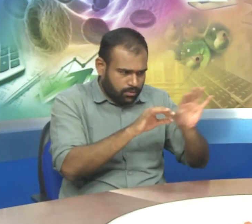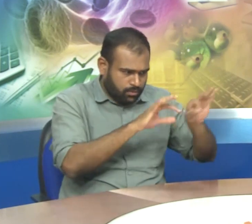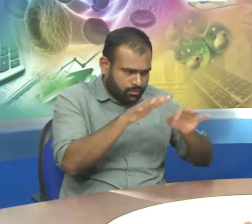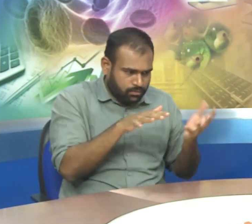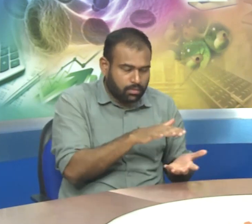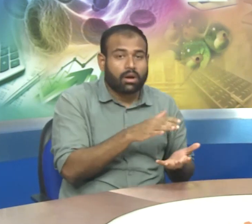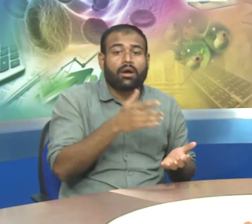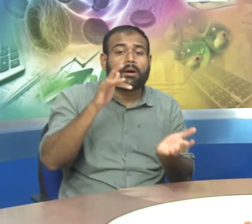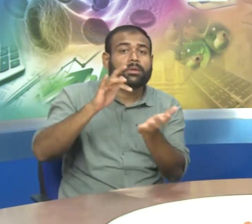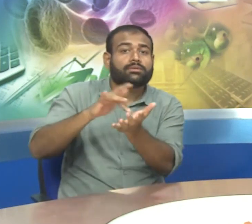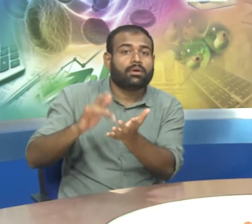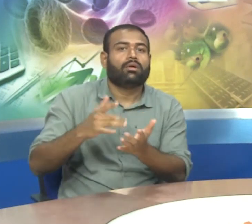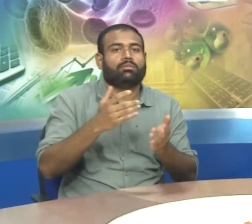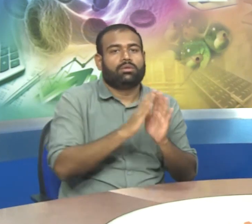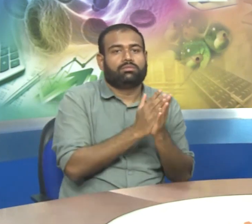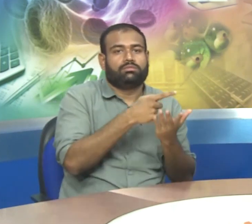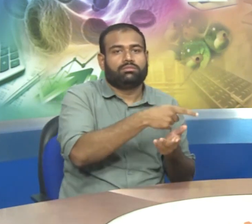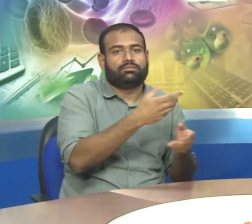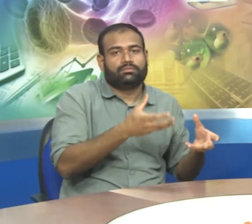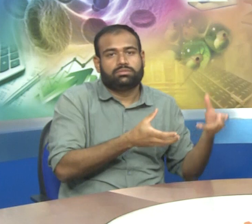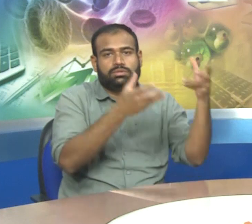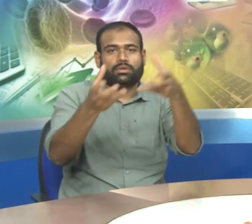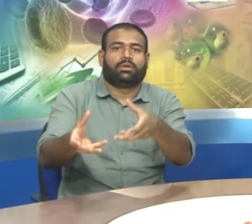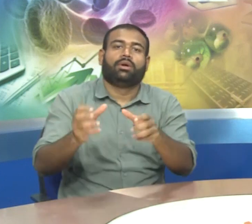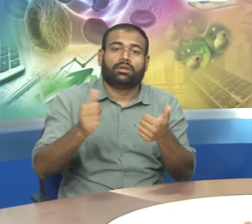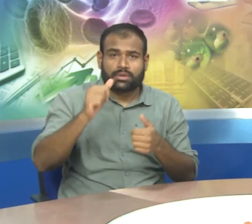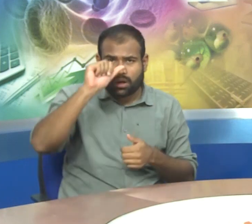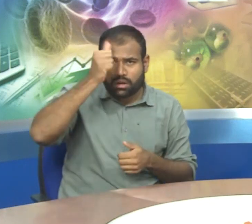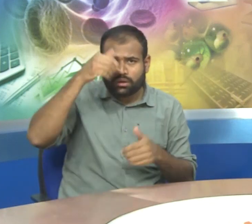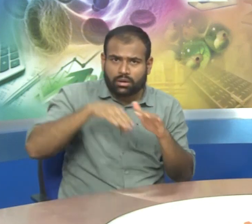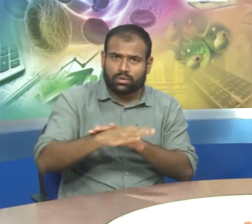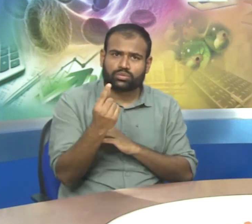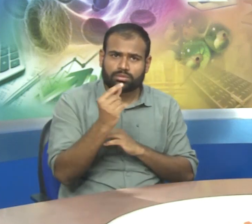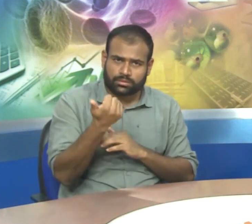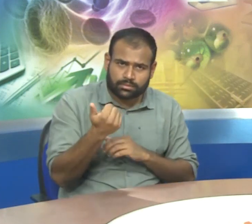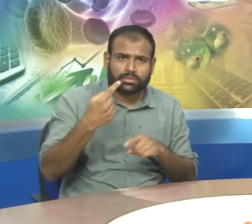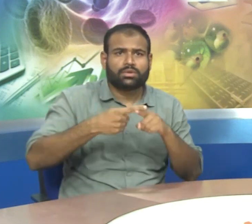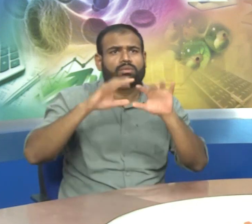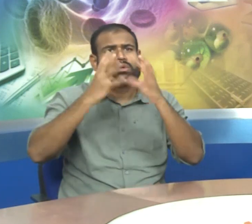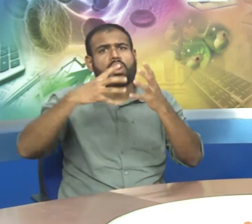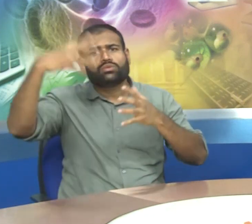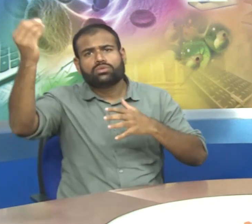center traces the location of the requested item in India as well as